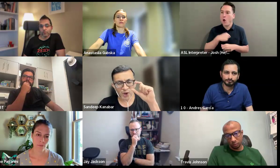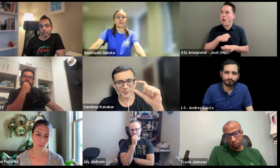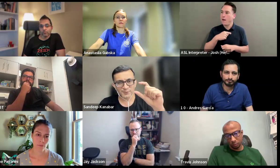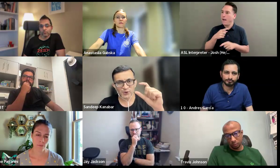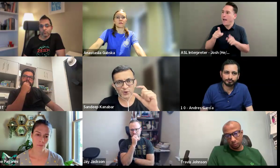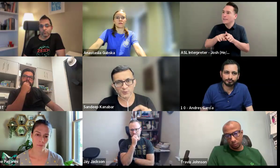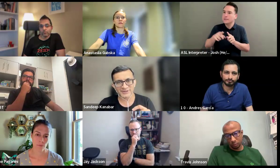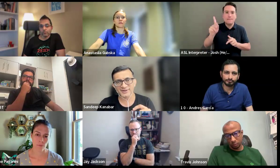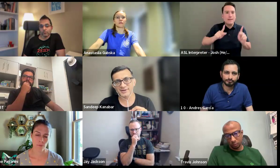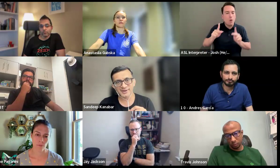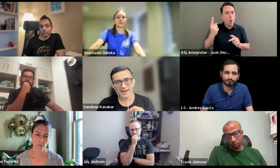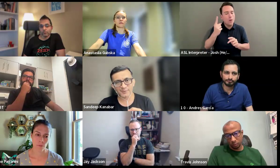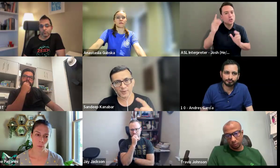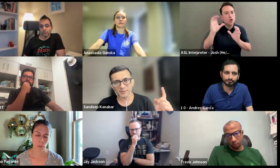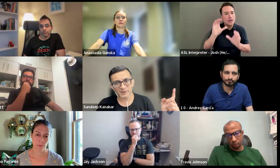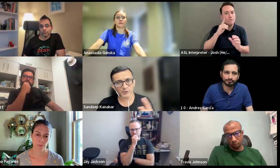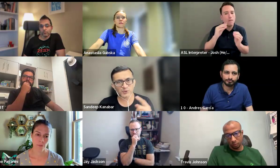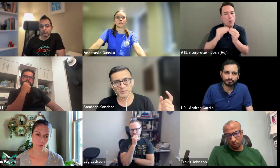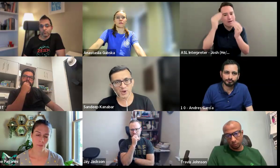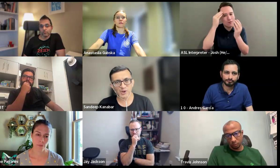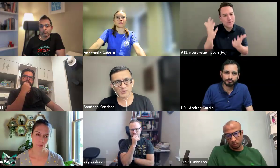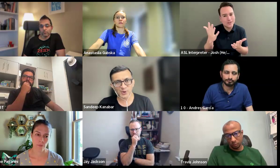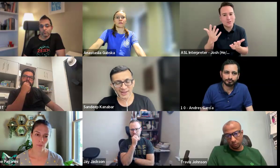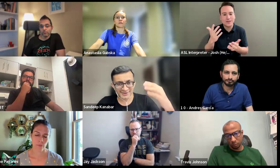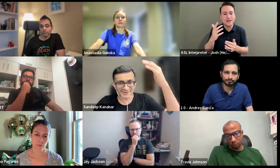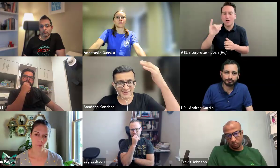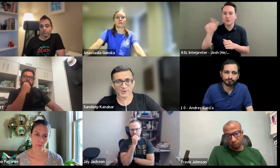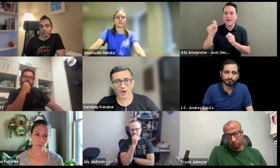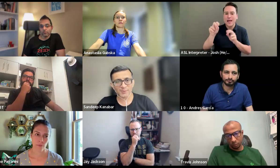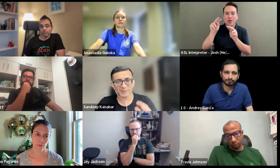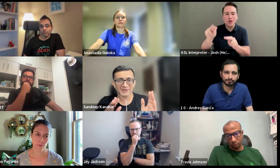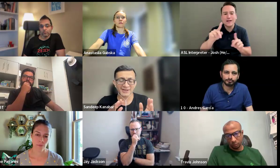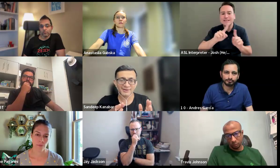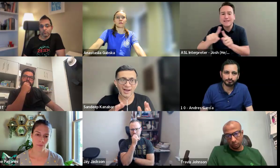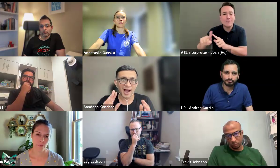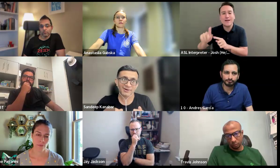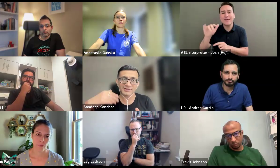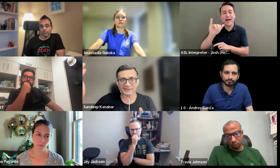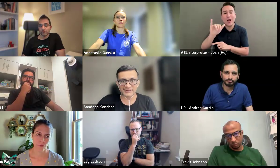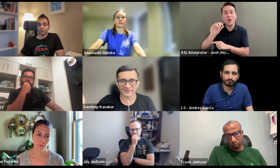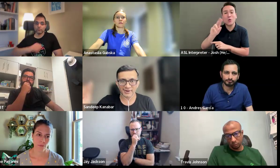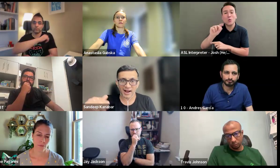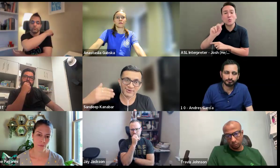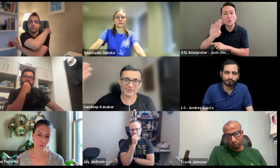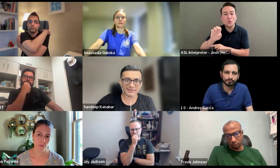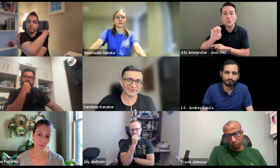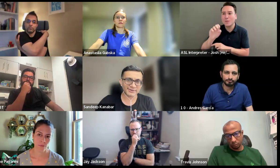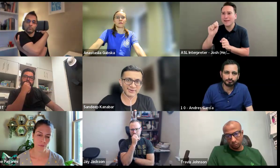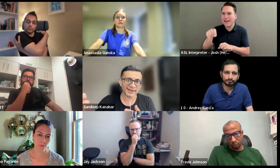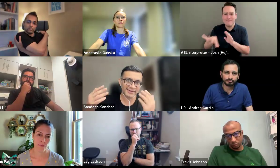short posts on Twitter and probably YouTube shorts. So anything that is long, people can, I'll read it later, and then